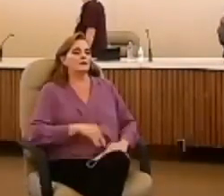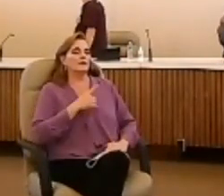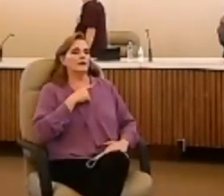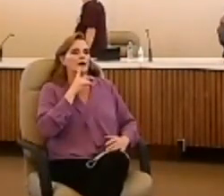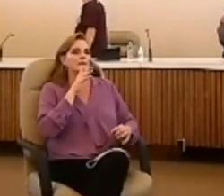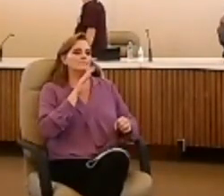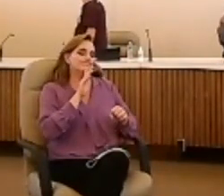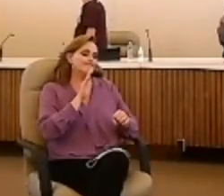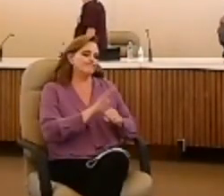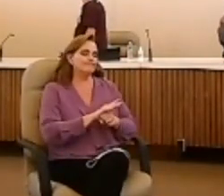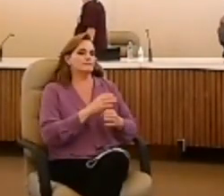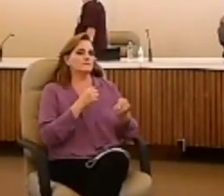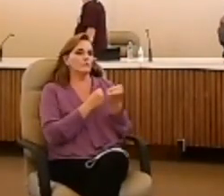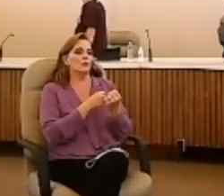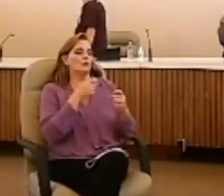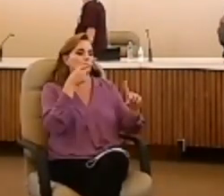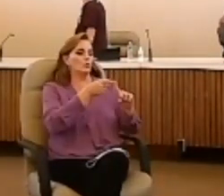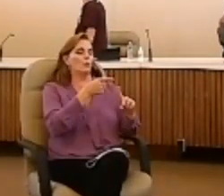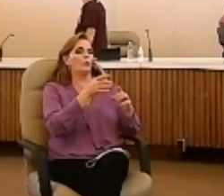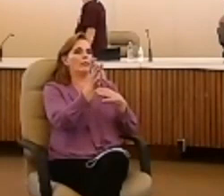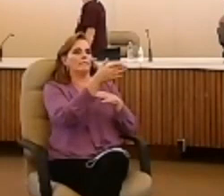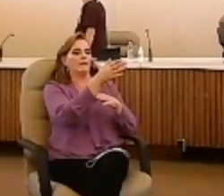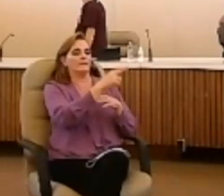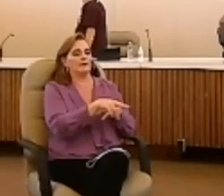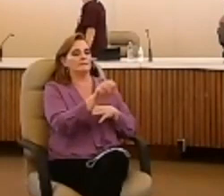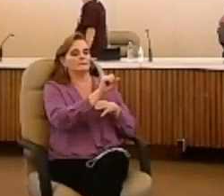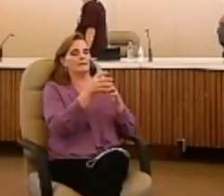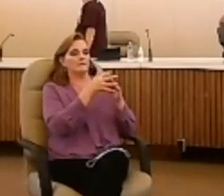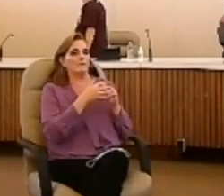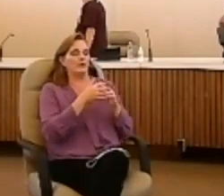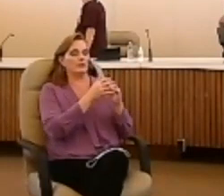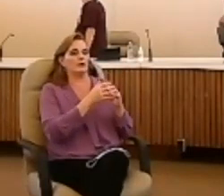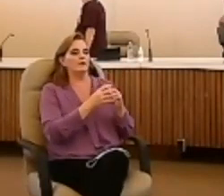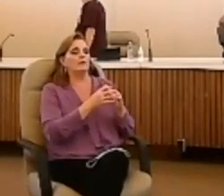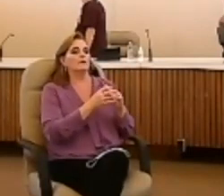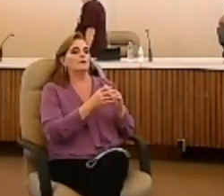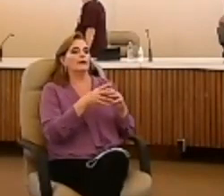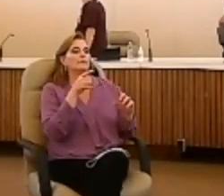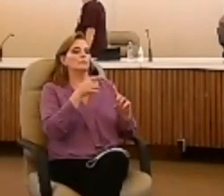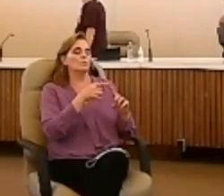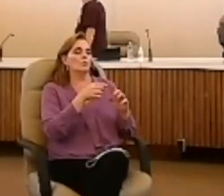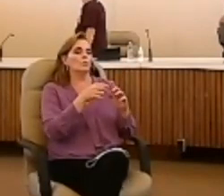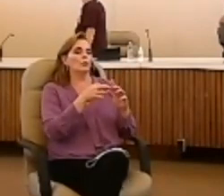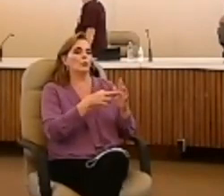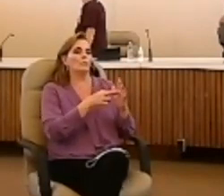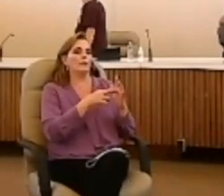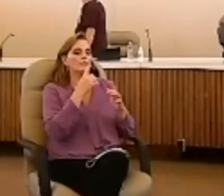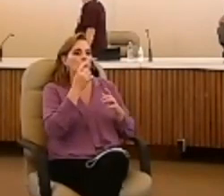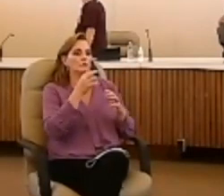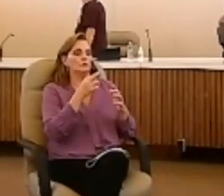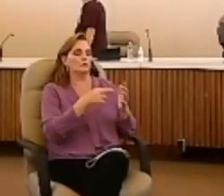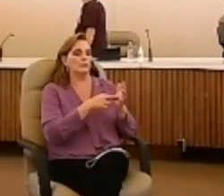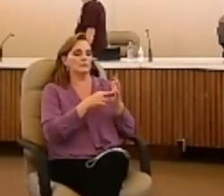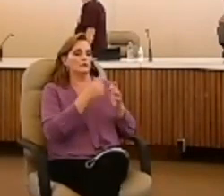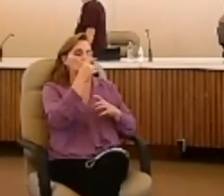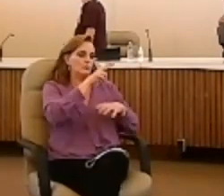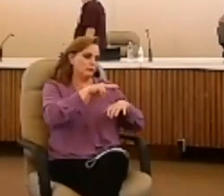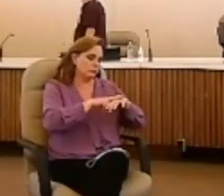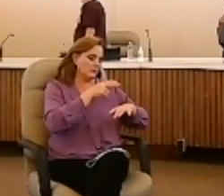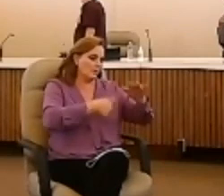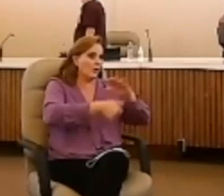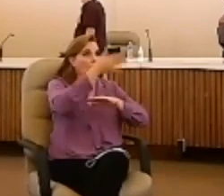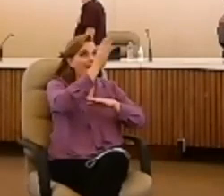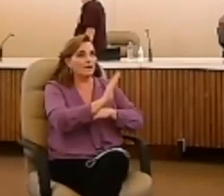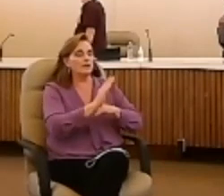pledge allegiance to the flag of the United States of America and to the republic for which it stands, one nation,